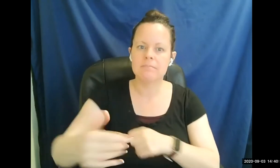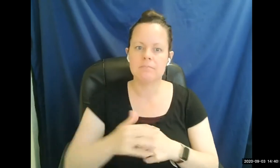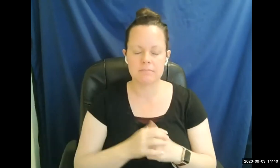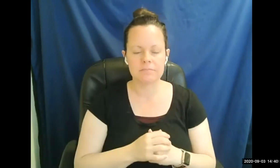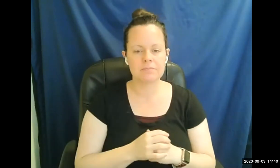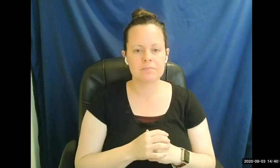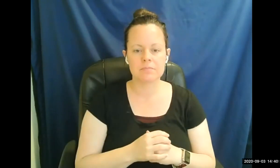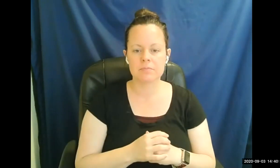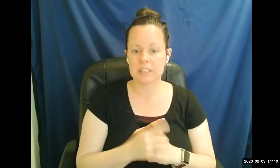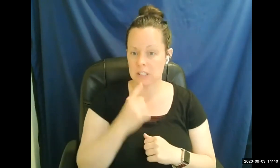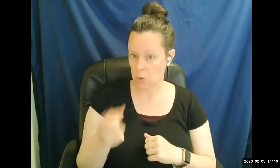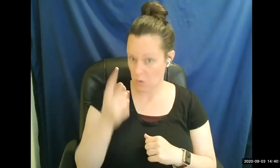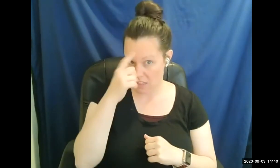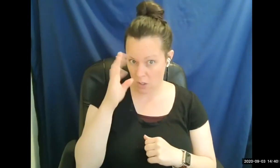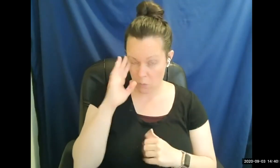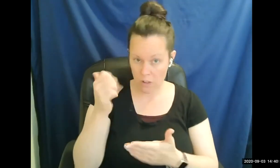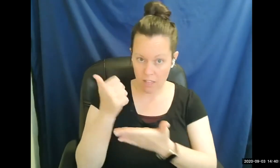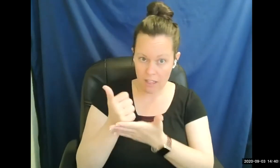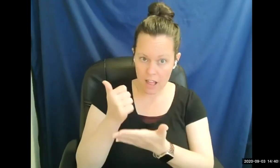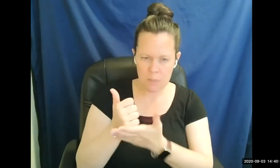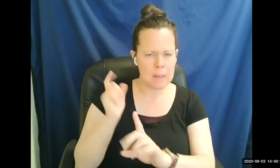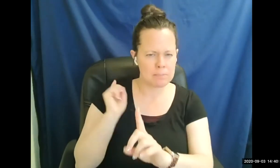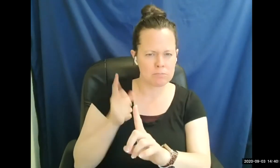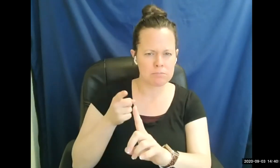And it says, do you think it will help, and what's the purpose?